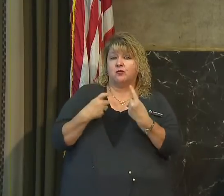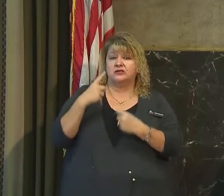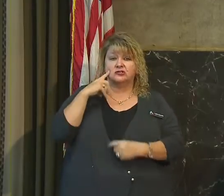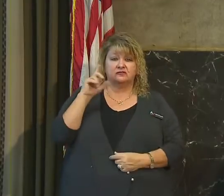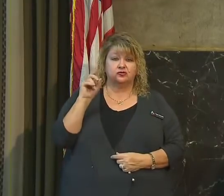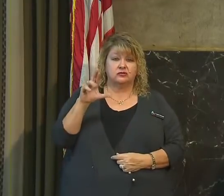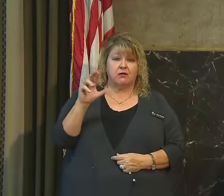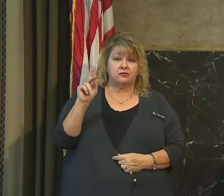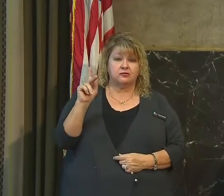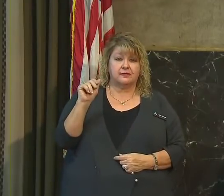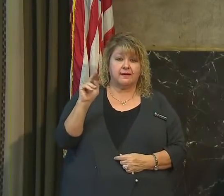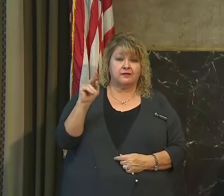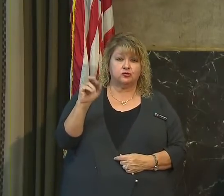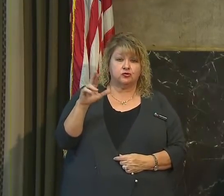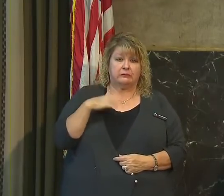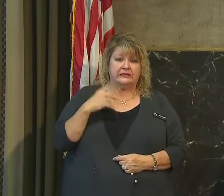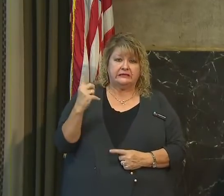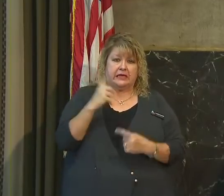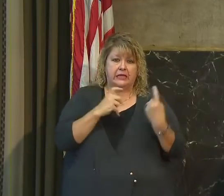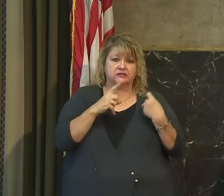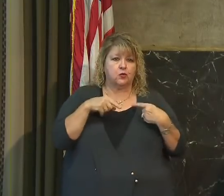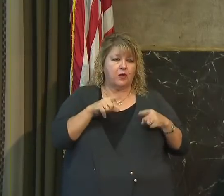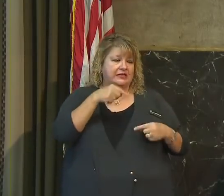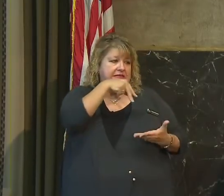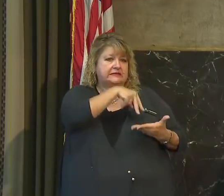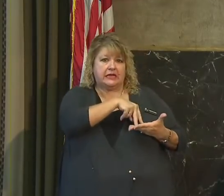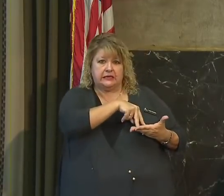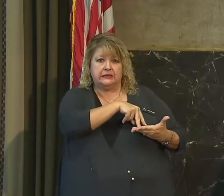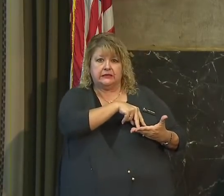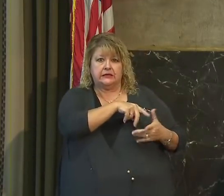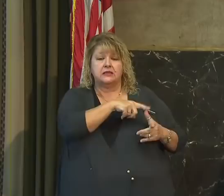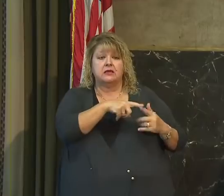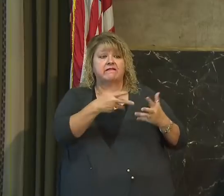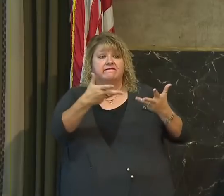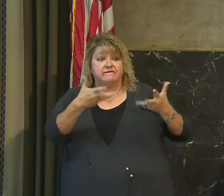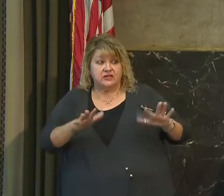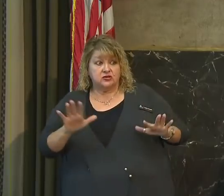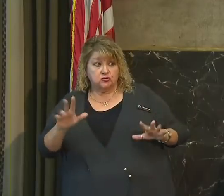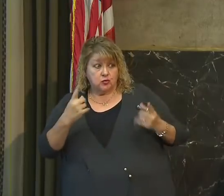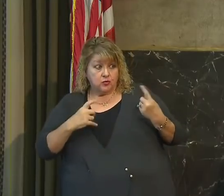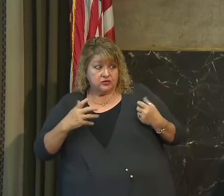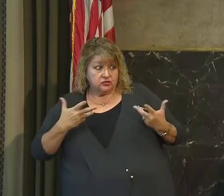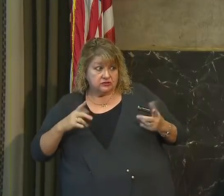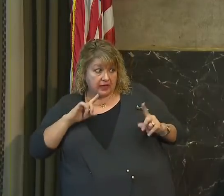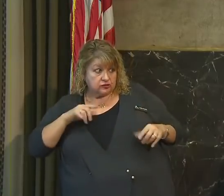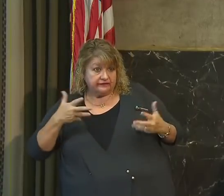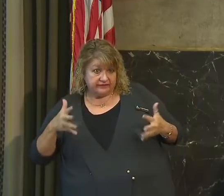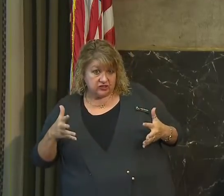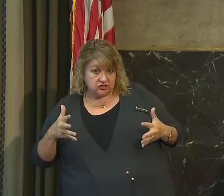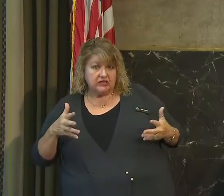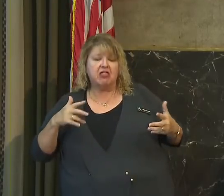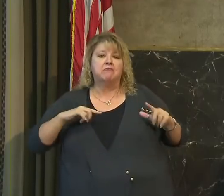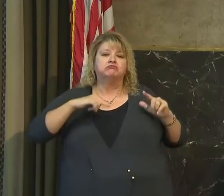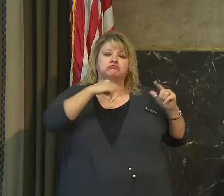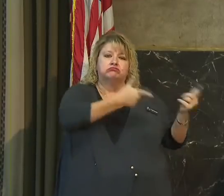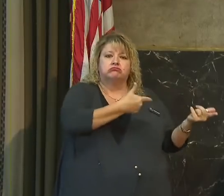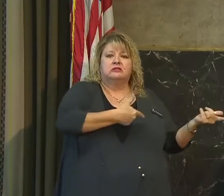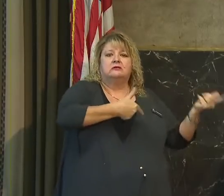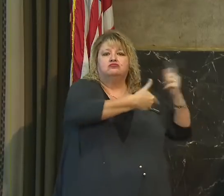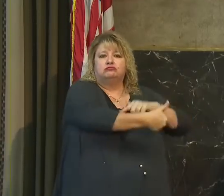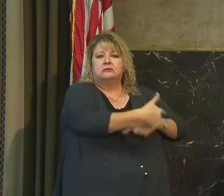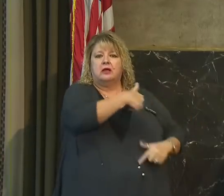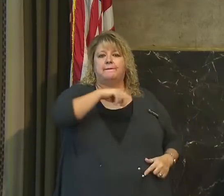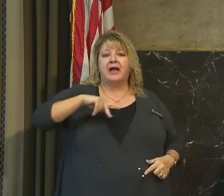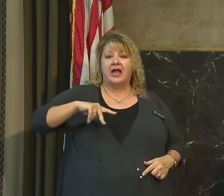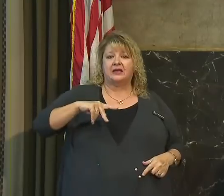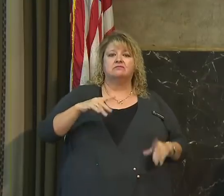here. And then once he concludes with those questions and answers, I'll come back up and